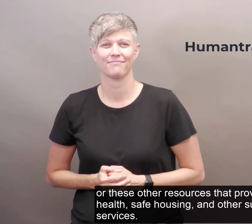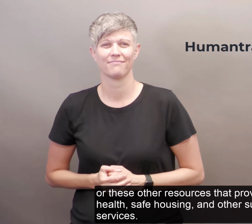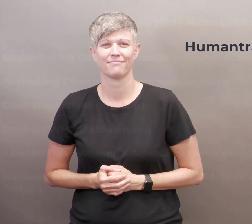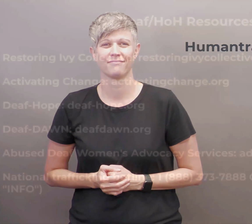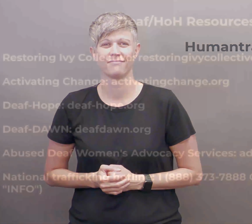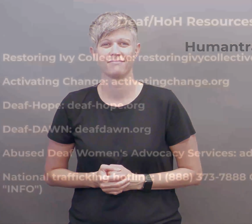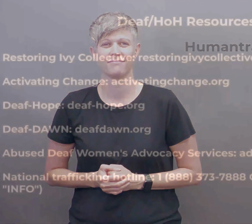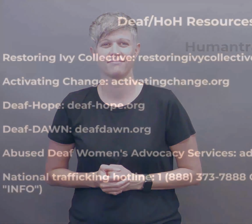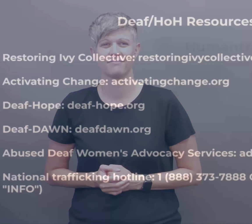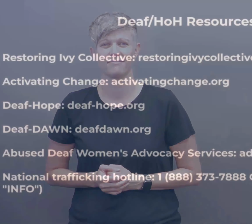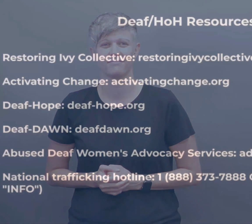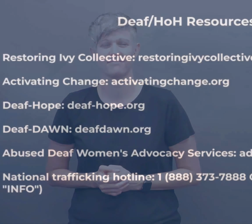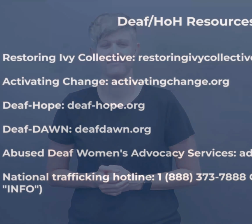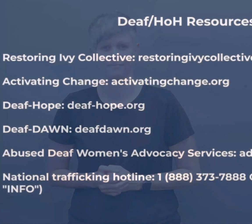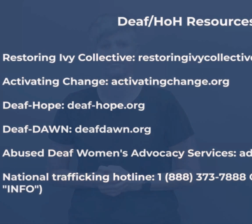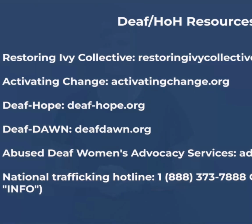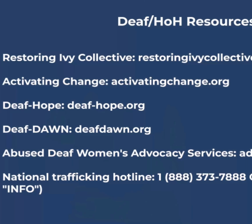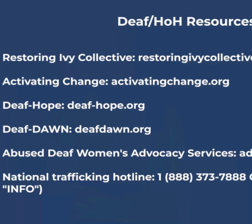support services.